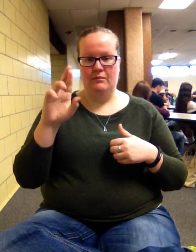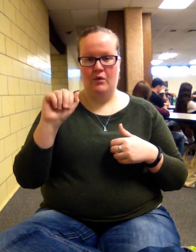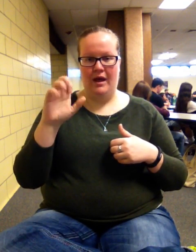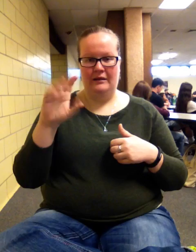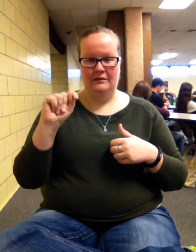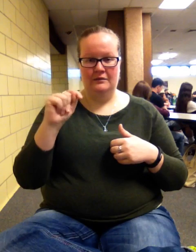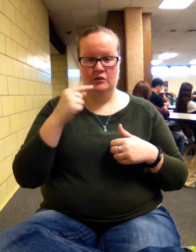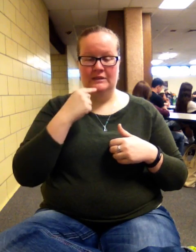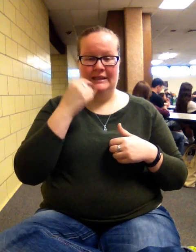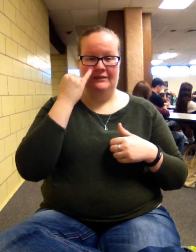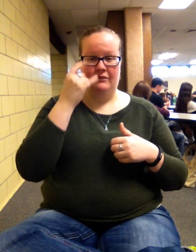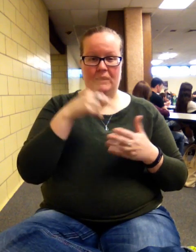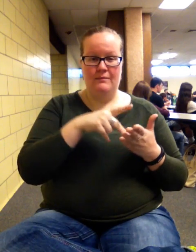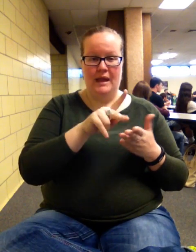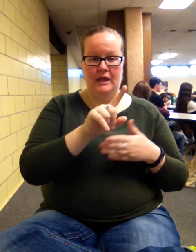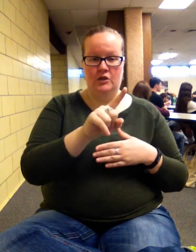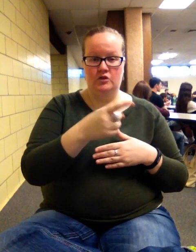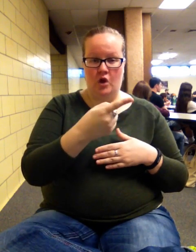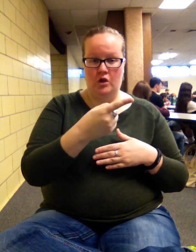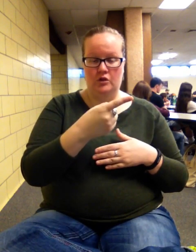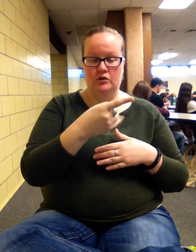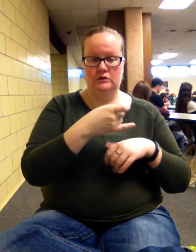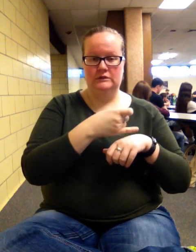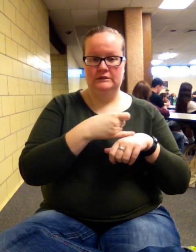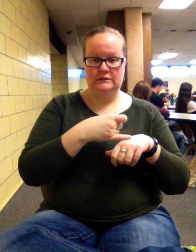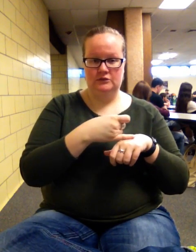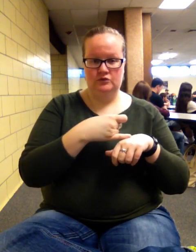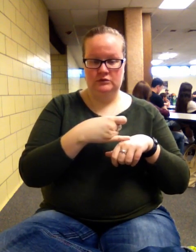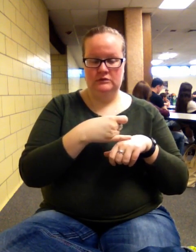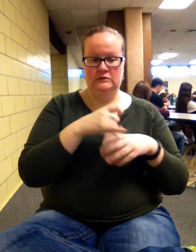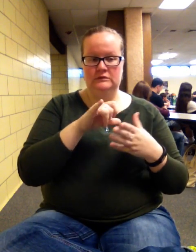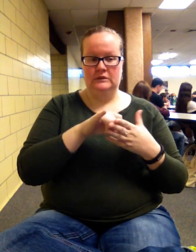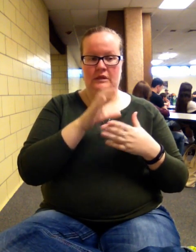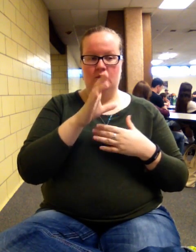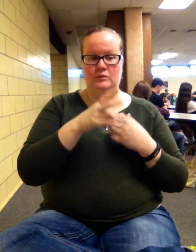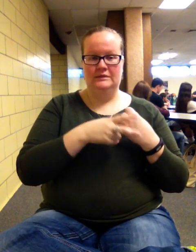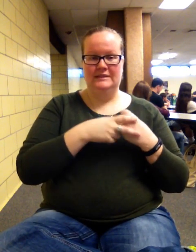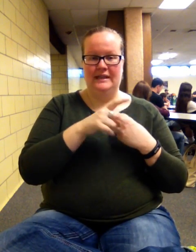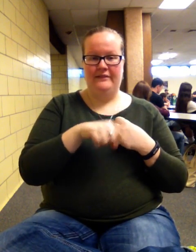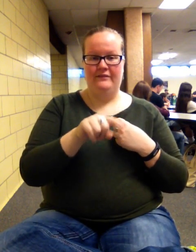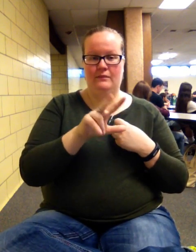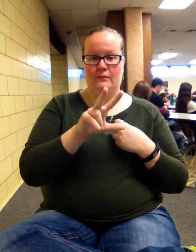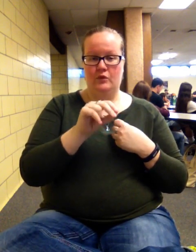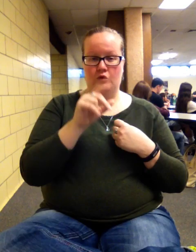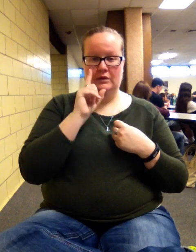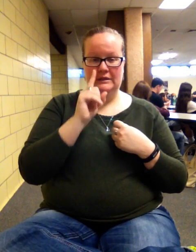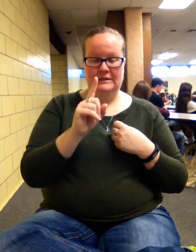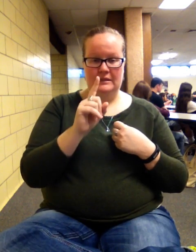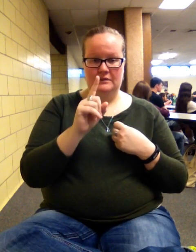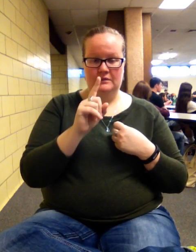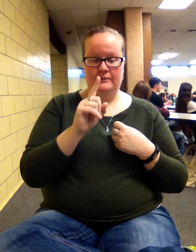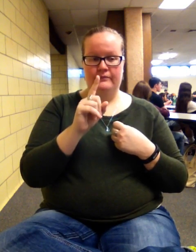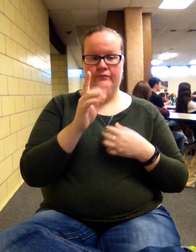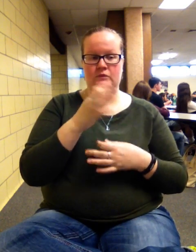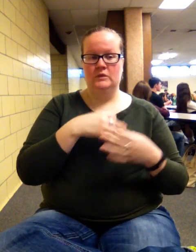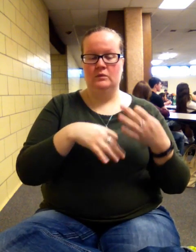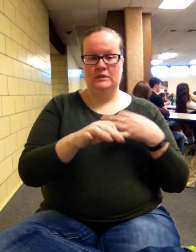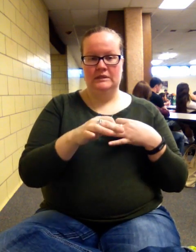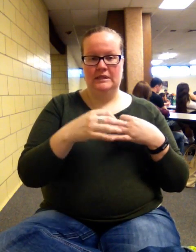they pay $1 in interest, that's going to save them 30 cents. So instead of having that